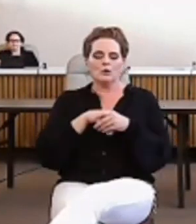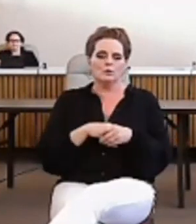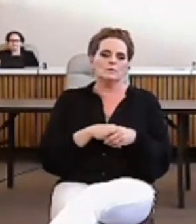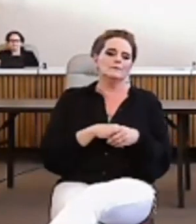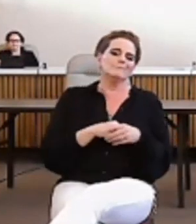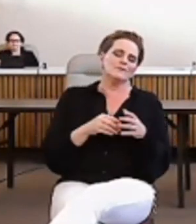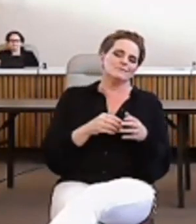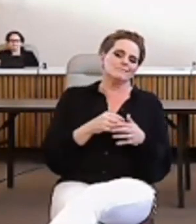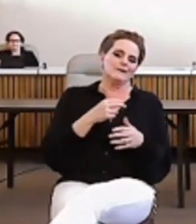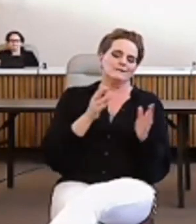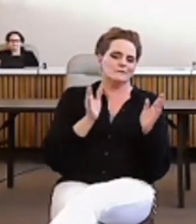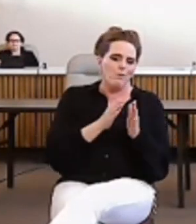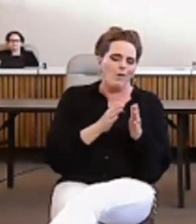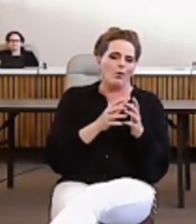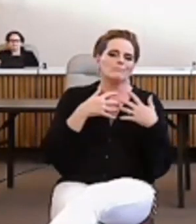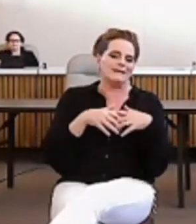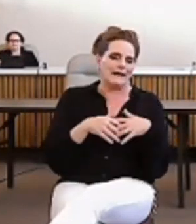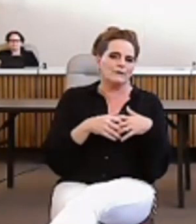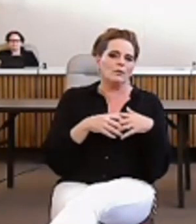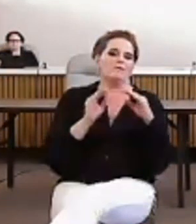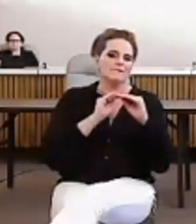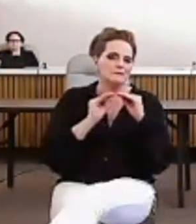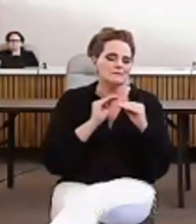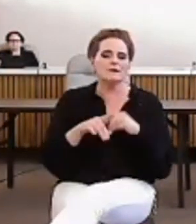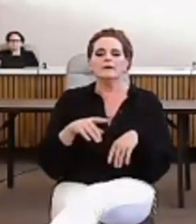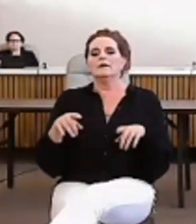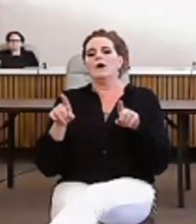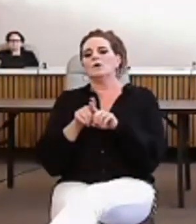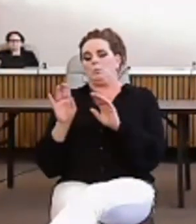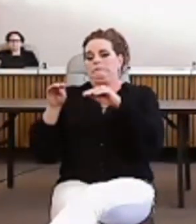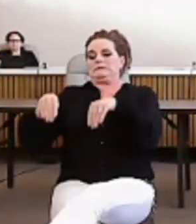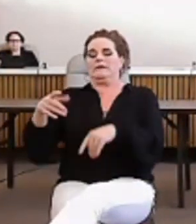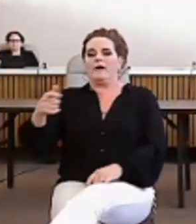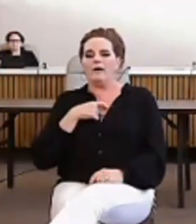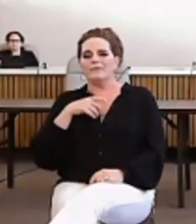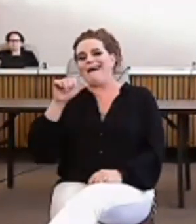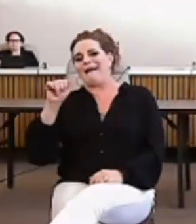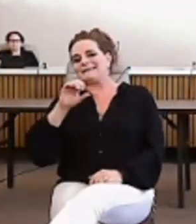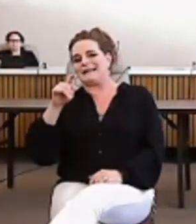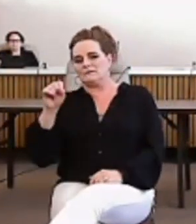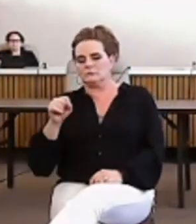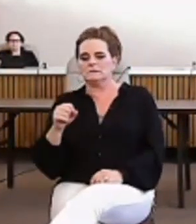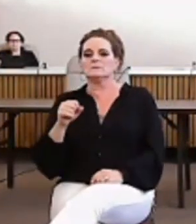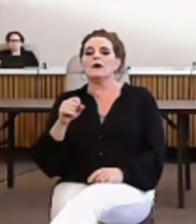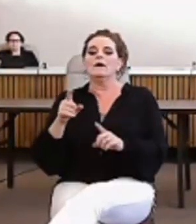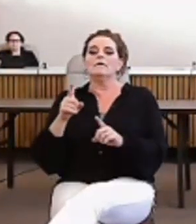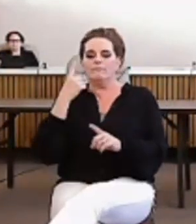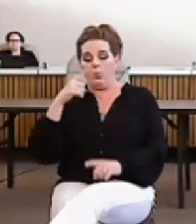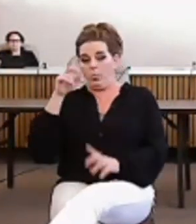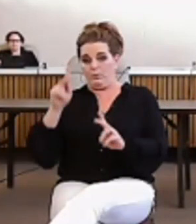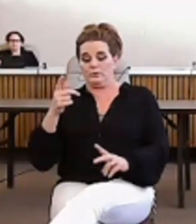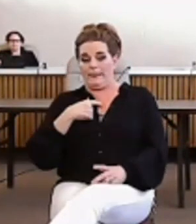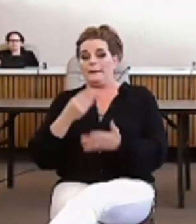mechanical repairs, as well as installation of accessories required by the purchaser of the van for safety and